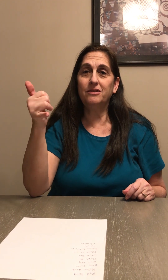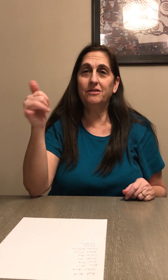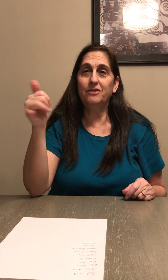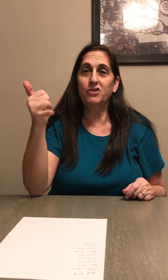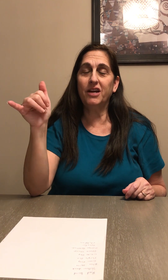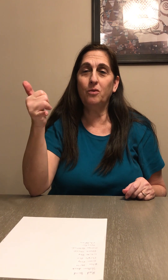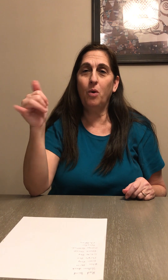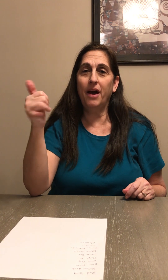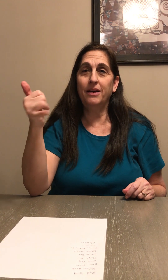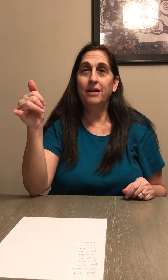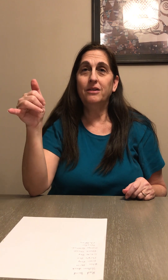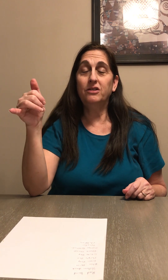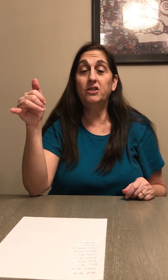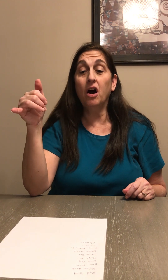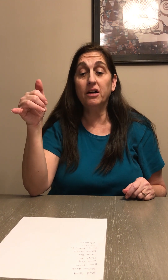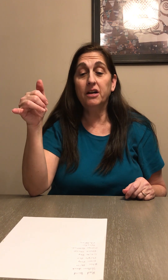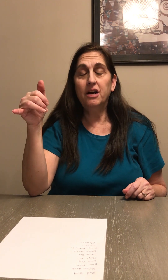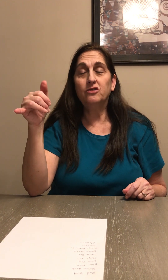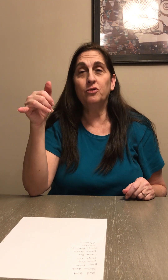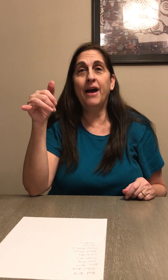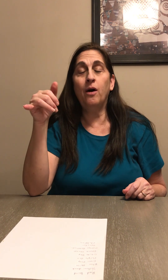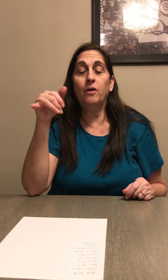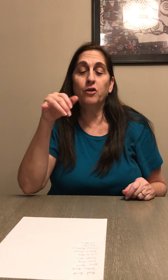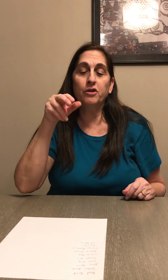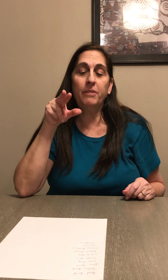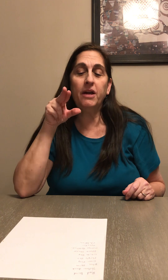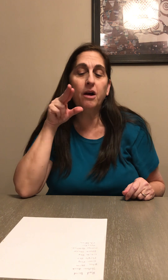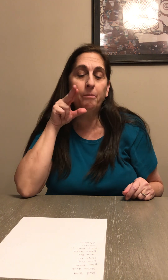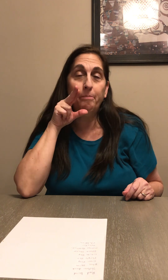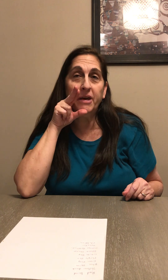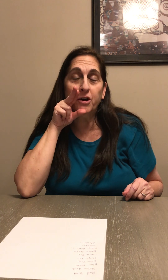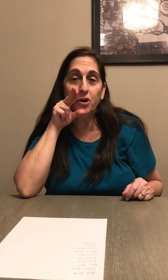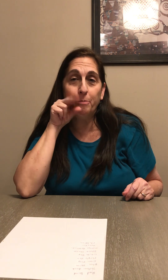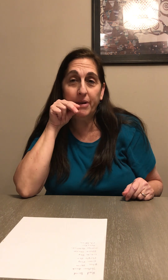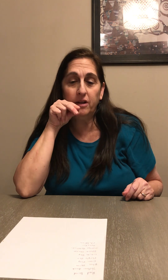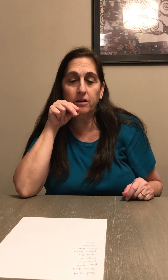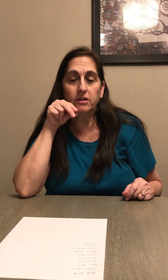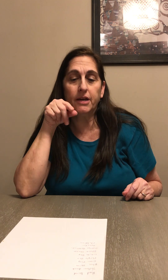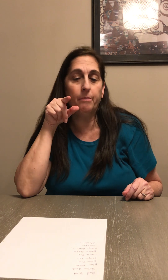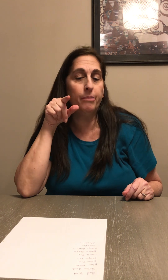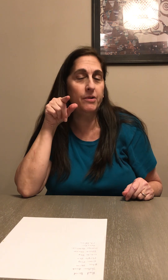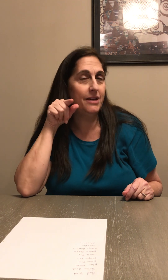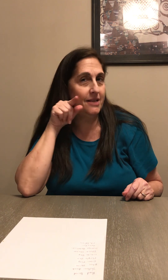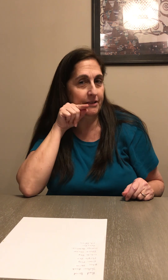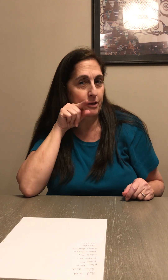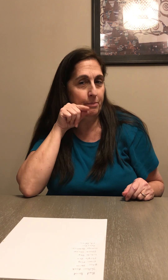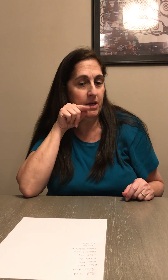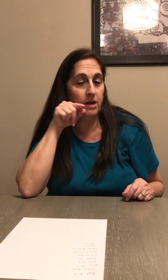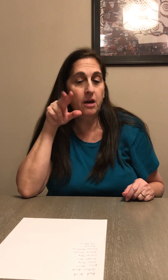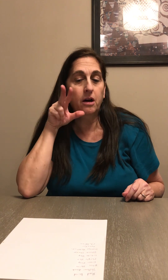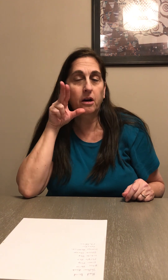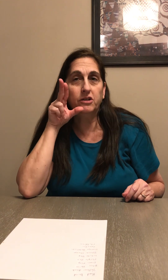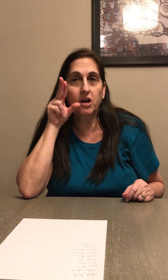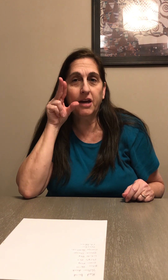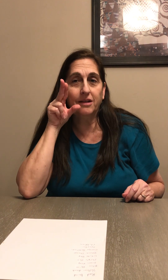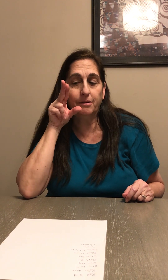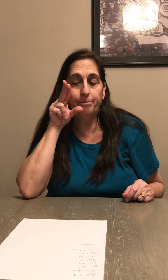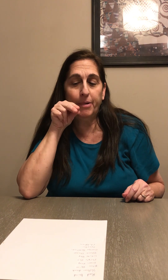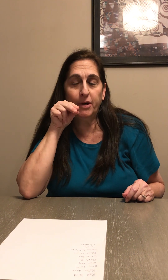you shake the Y, duck. So now you're gonna make a bigger bill, because like a bird has that little beak, a duck has a bigger